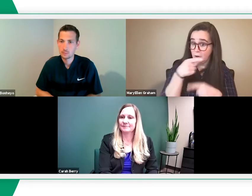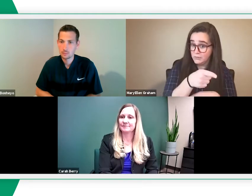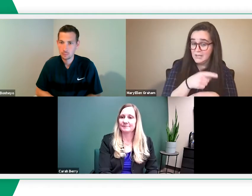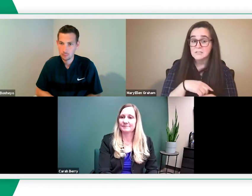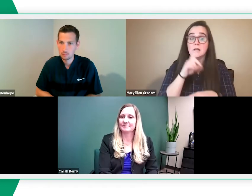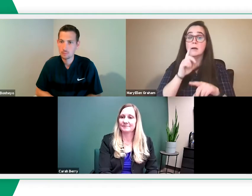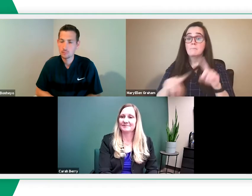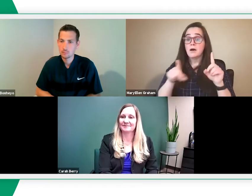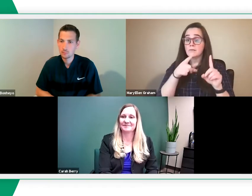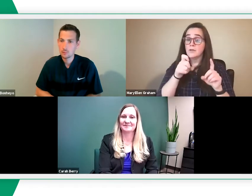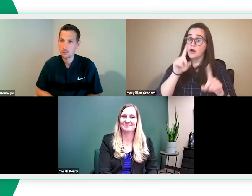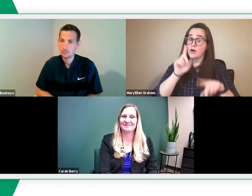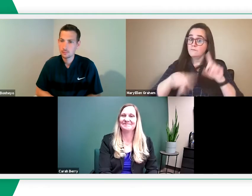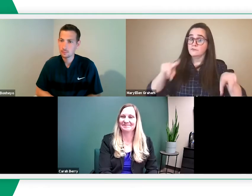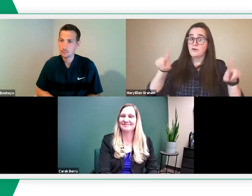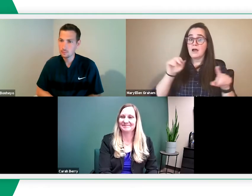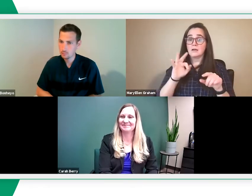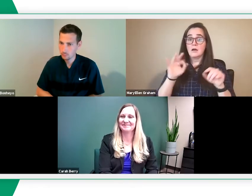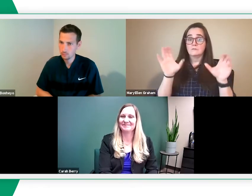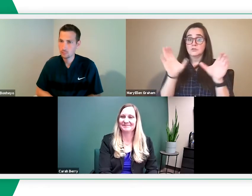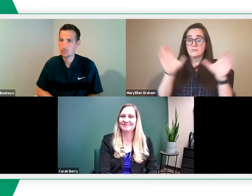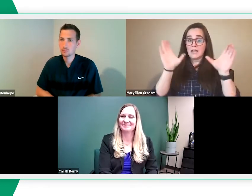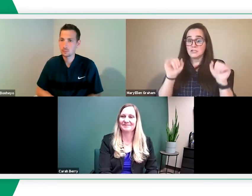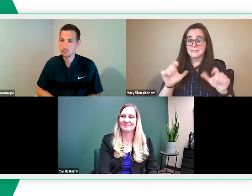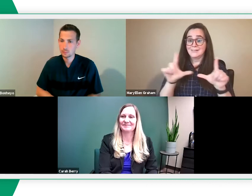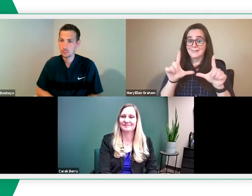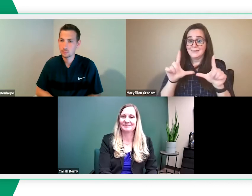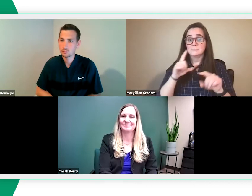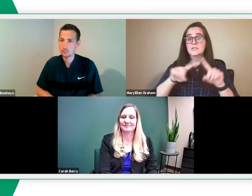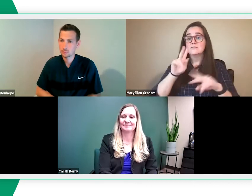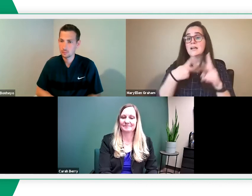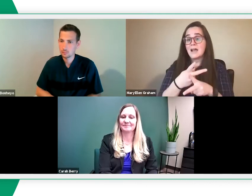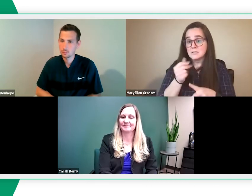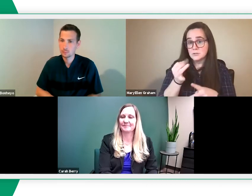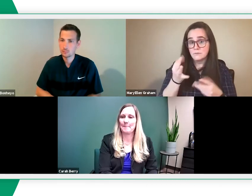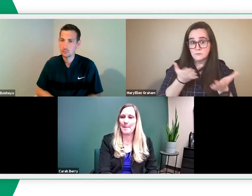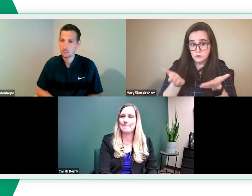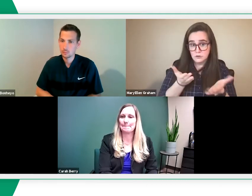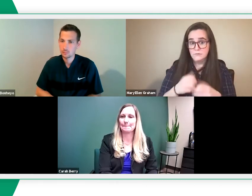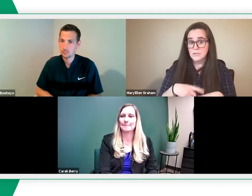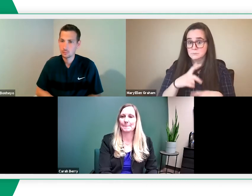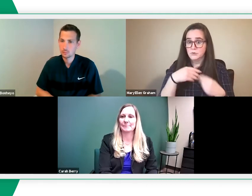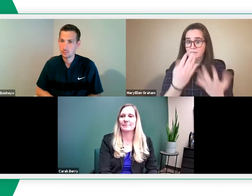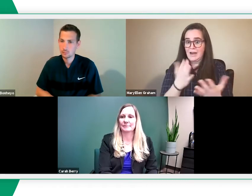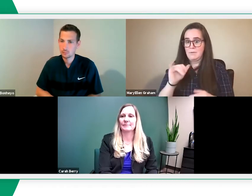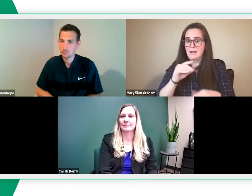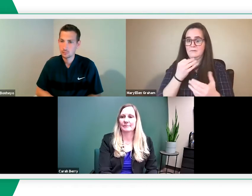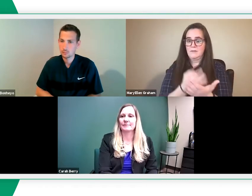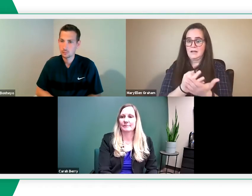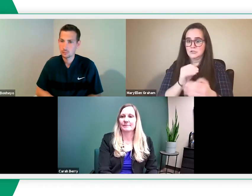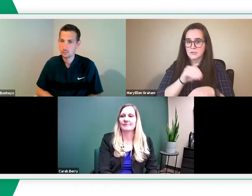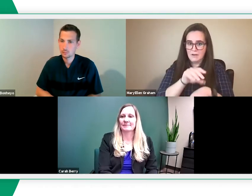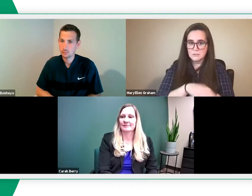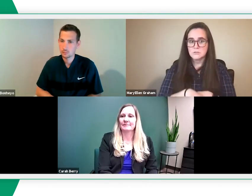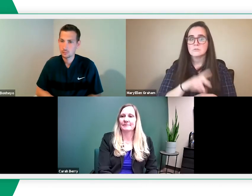And so thank you for teaching me about this, Kara, but there are different types of certifications and licensures for different types of